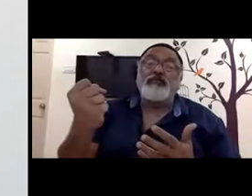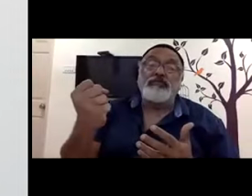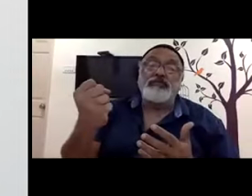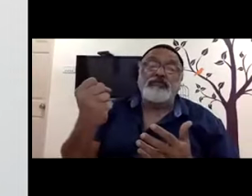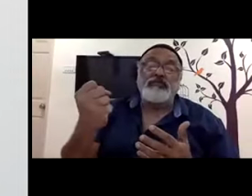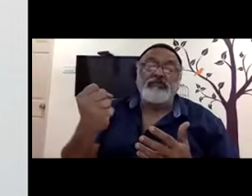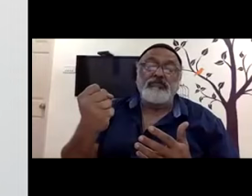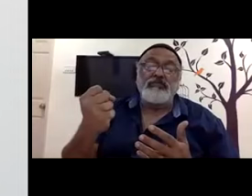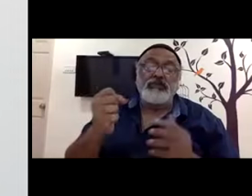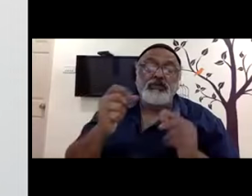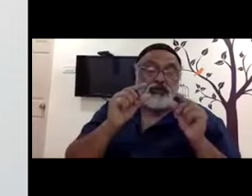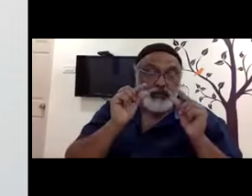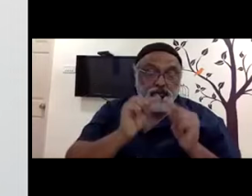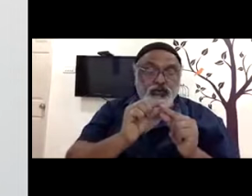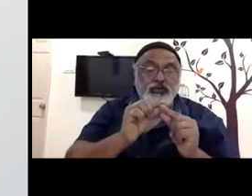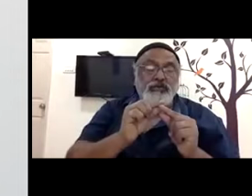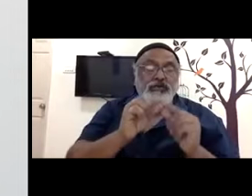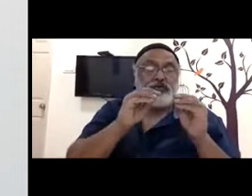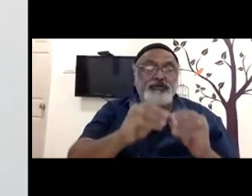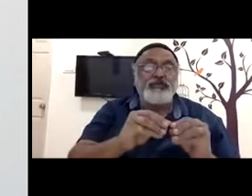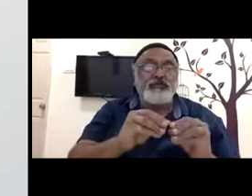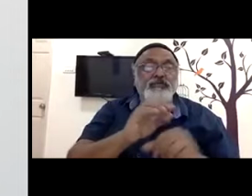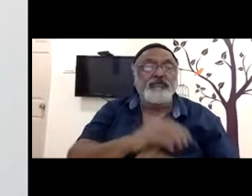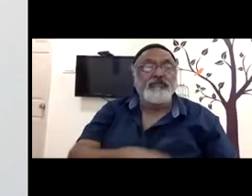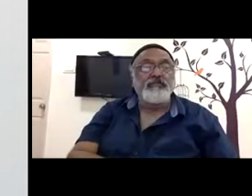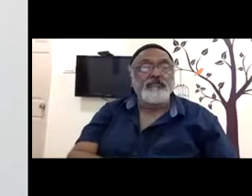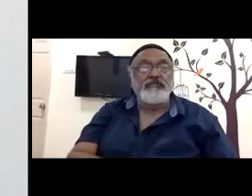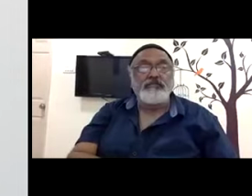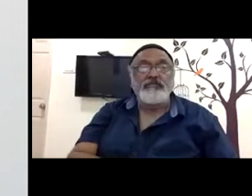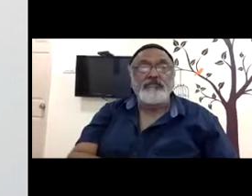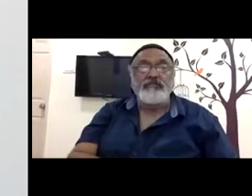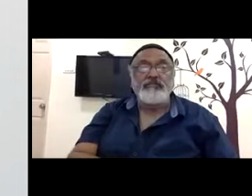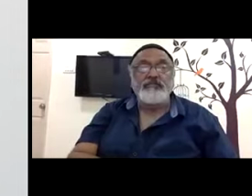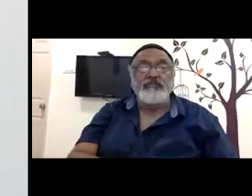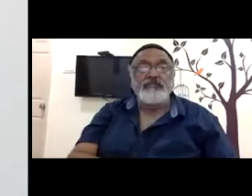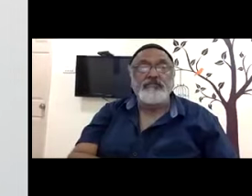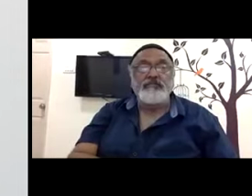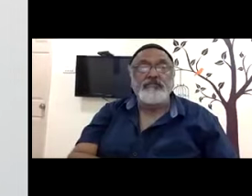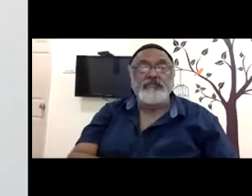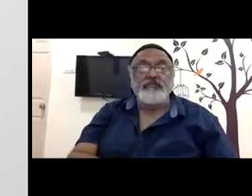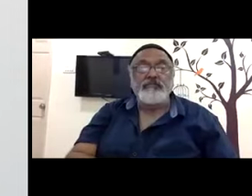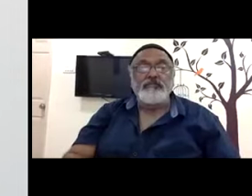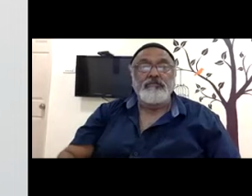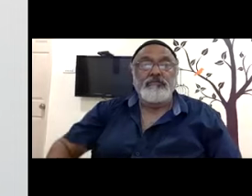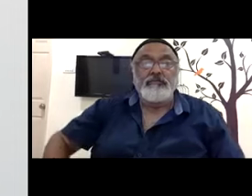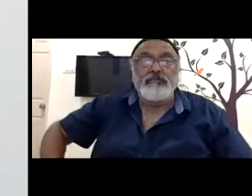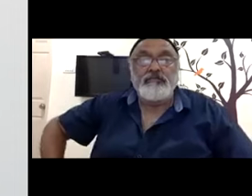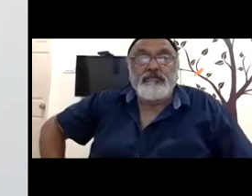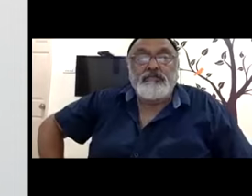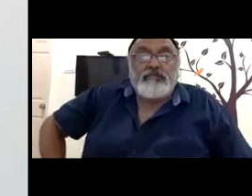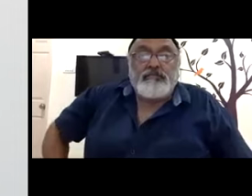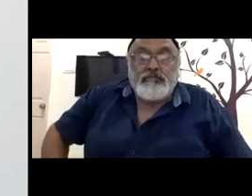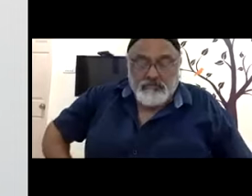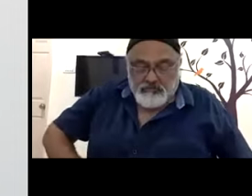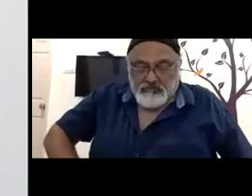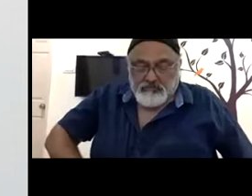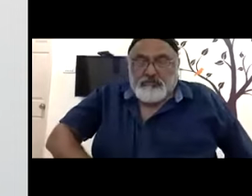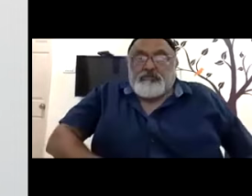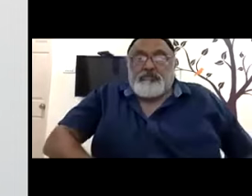that you are going to analyze or use as evidence for your research. Then you have participants